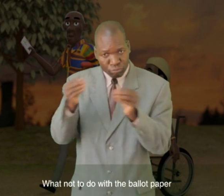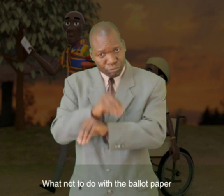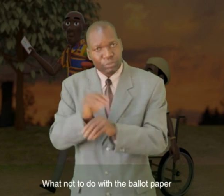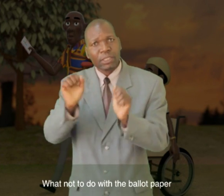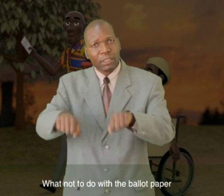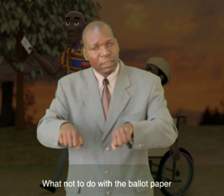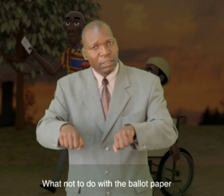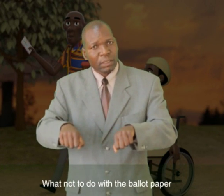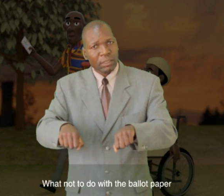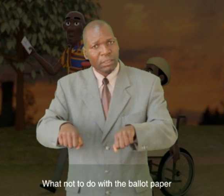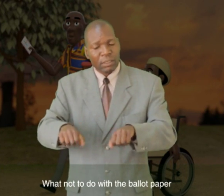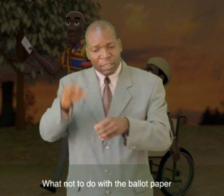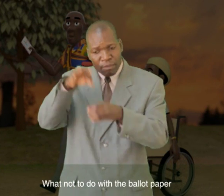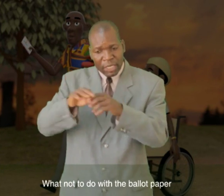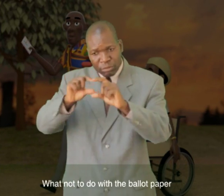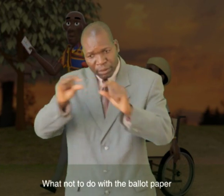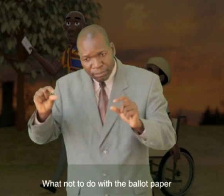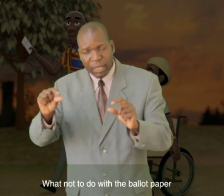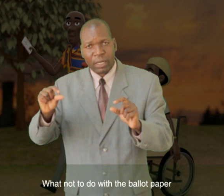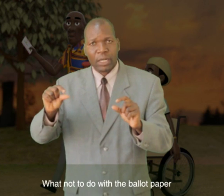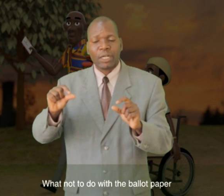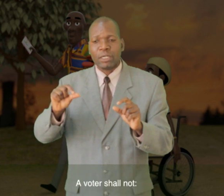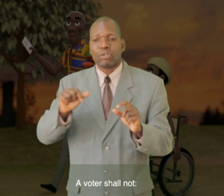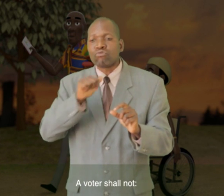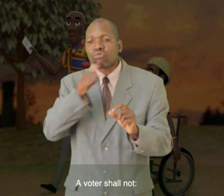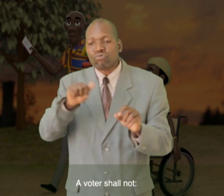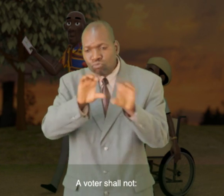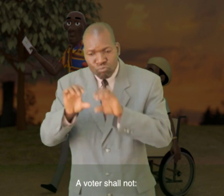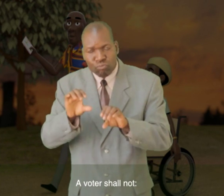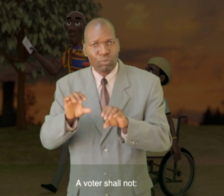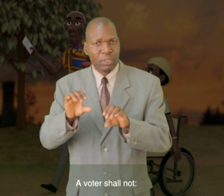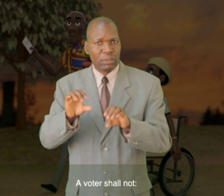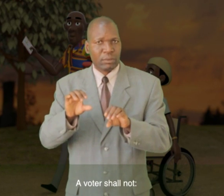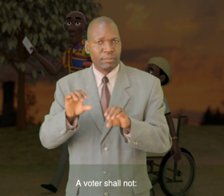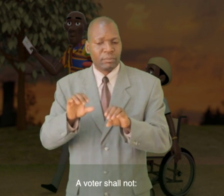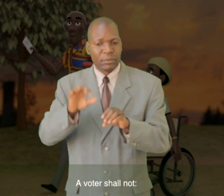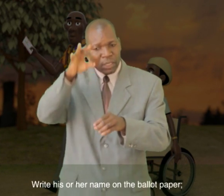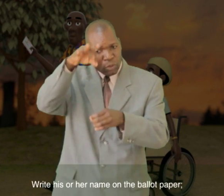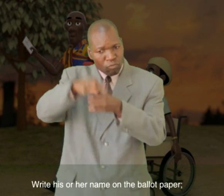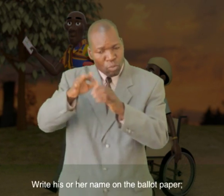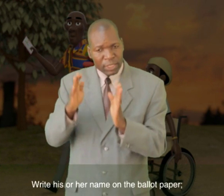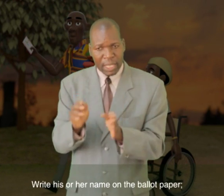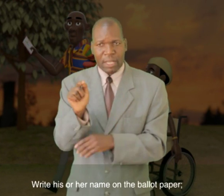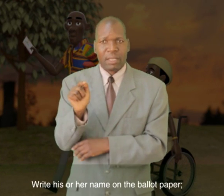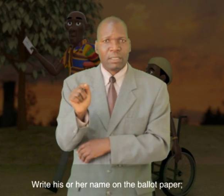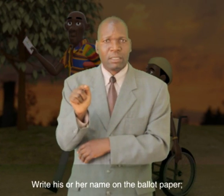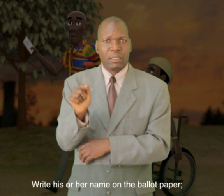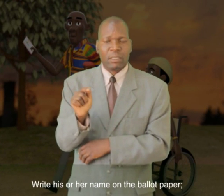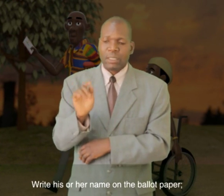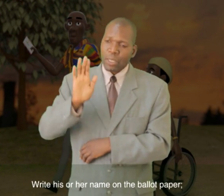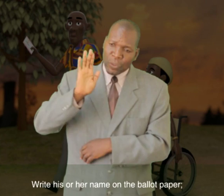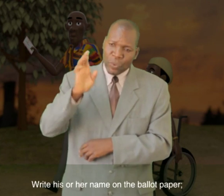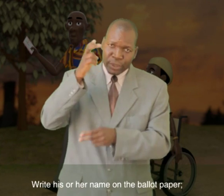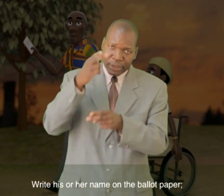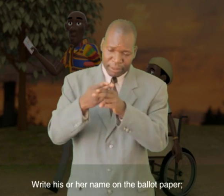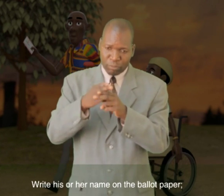What not to do with the ballot paper? A voter shall not write his or her name